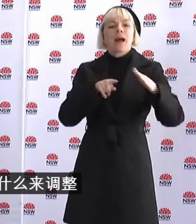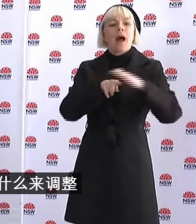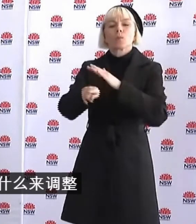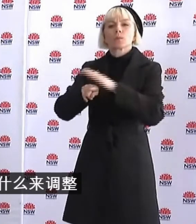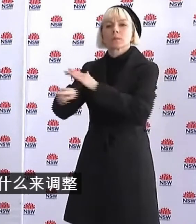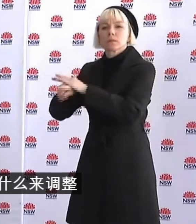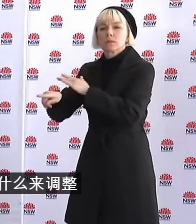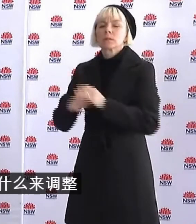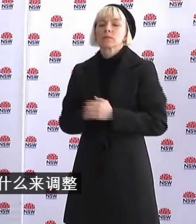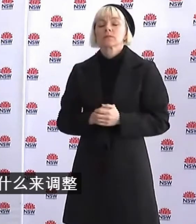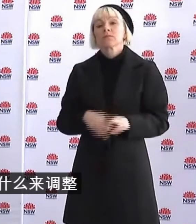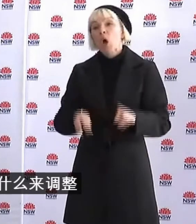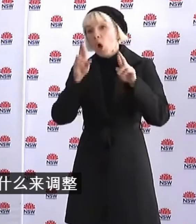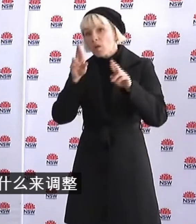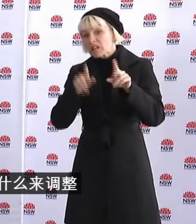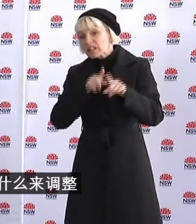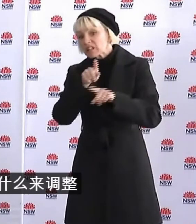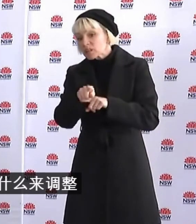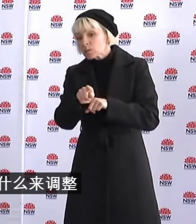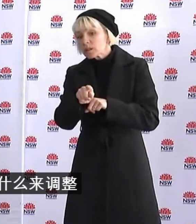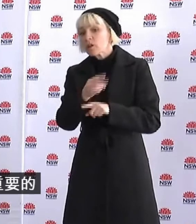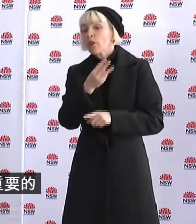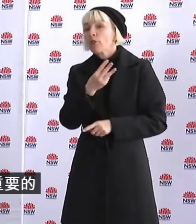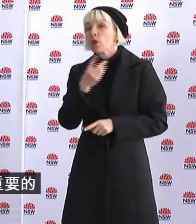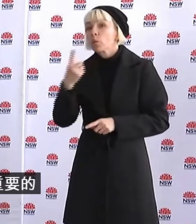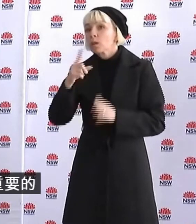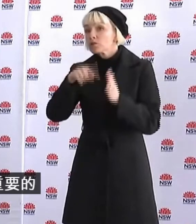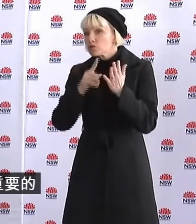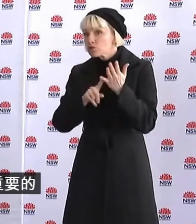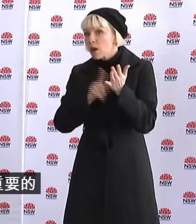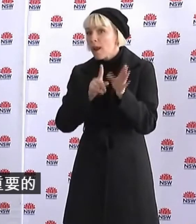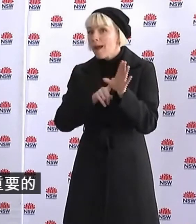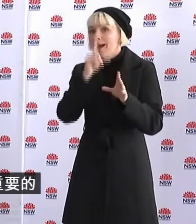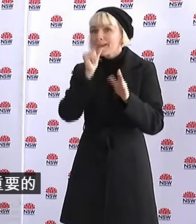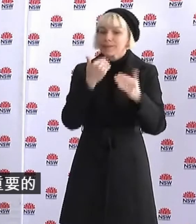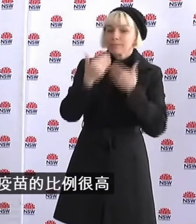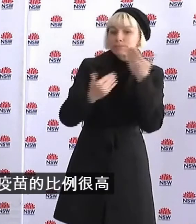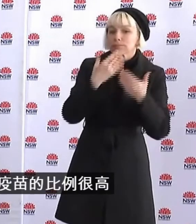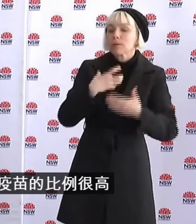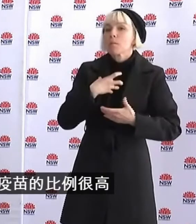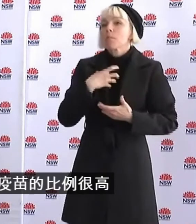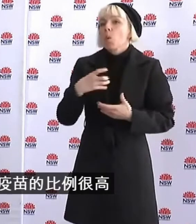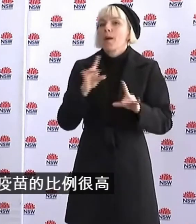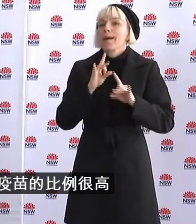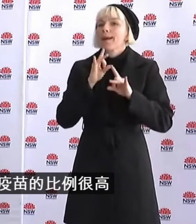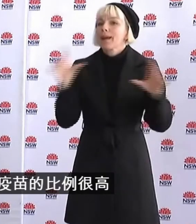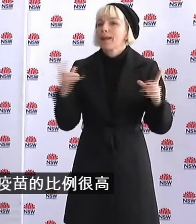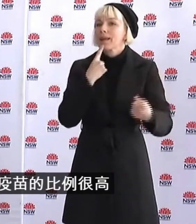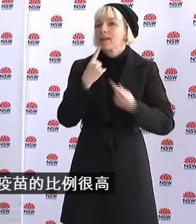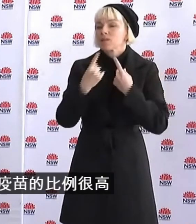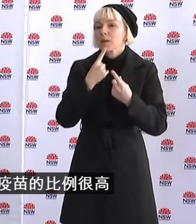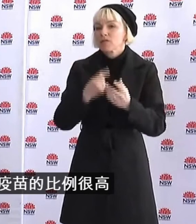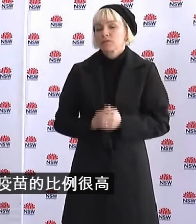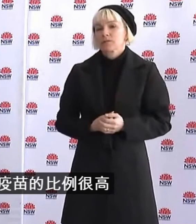explain to the community what we can do in relation to adjusting those settings, and that's what's really important. But our real key to